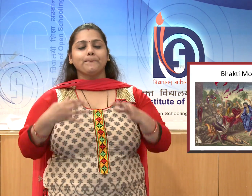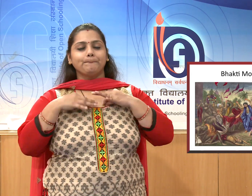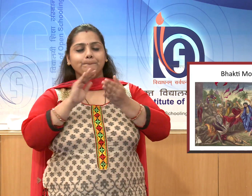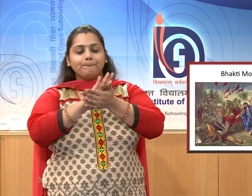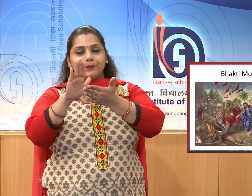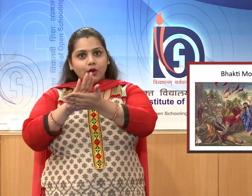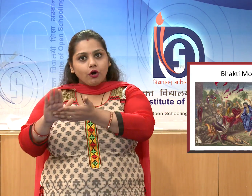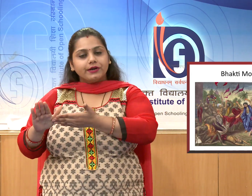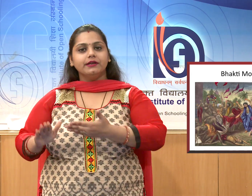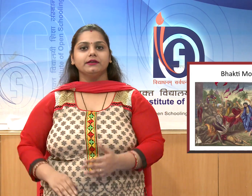purity,